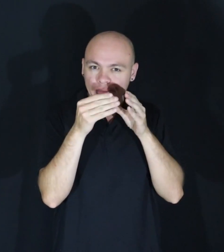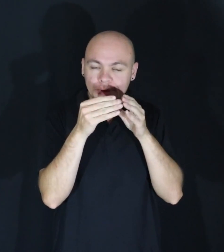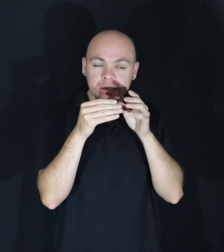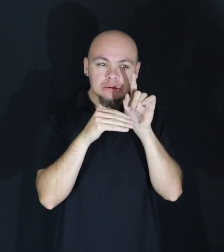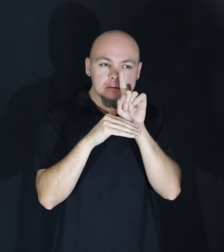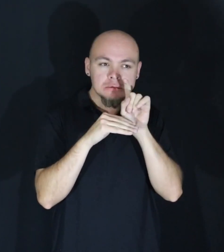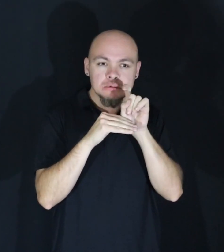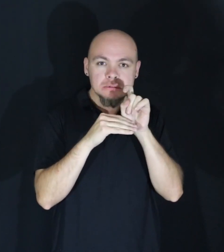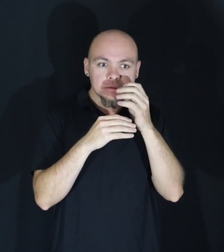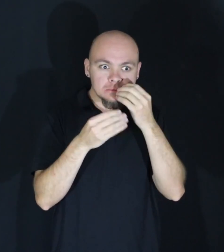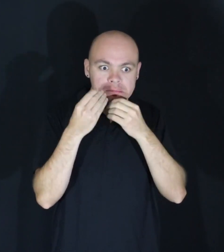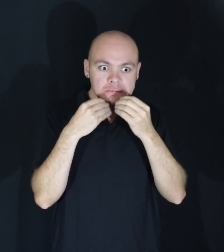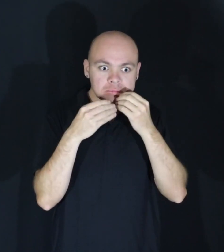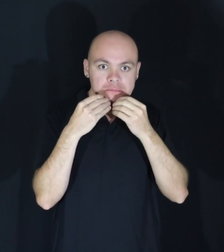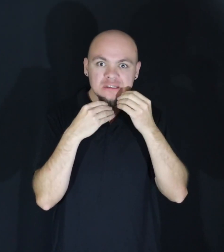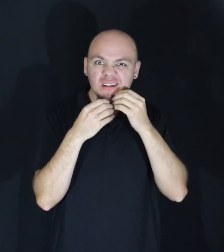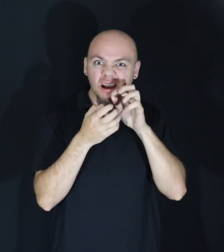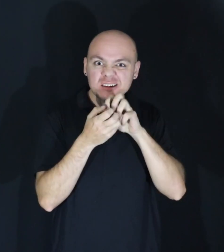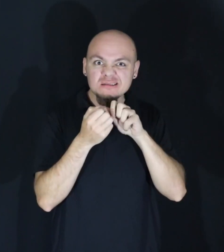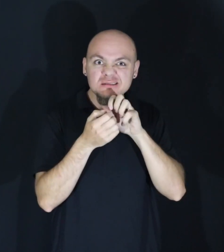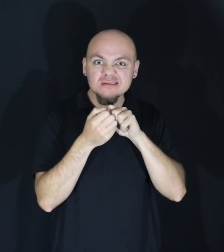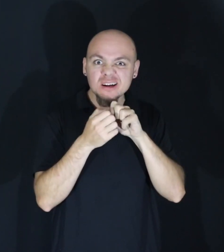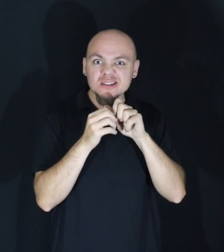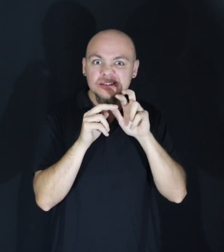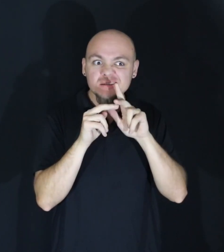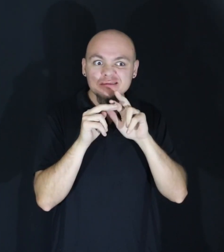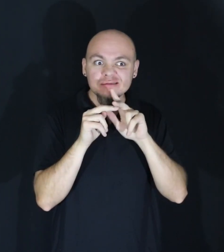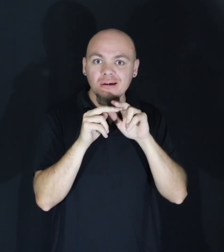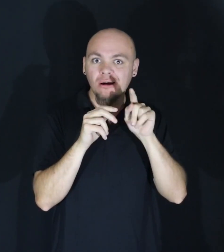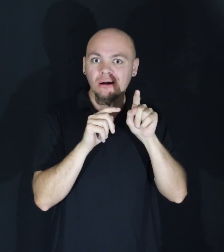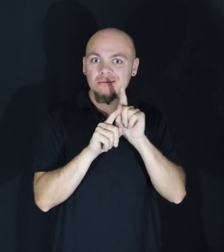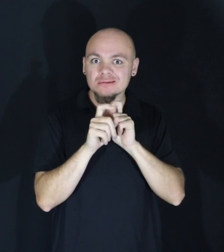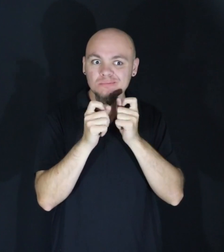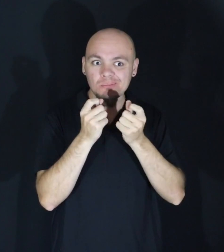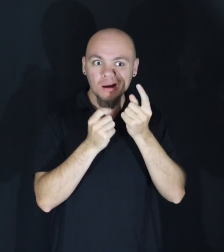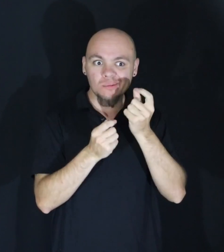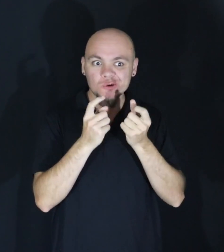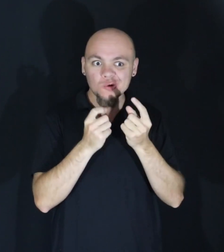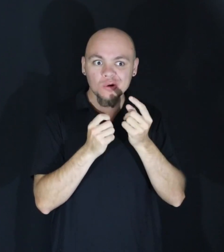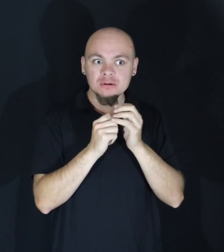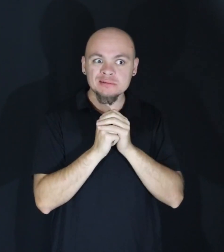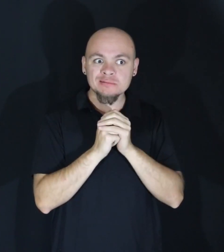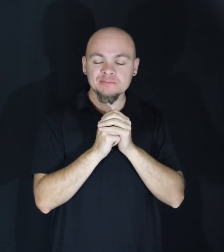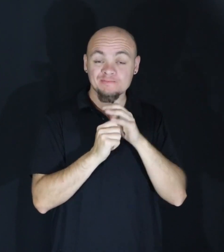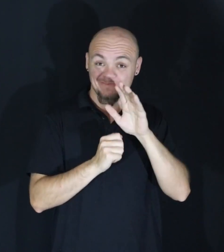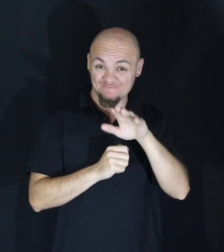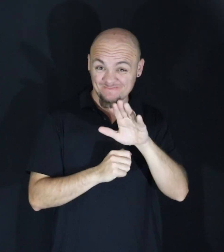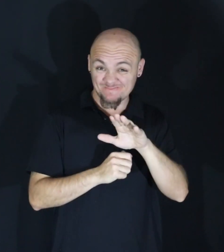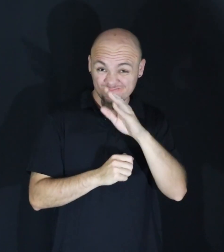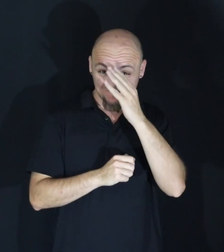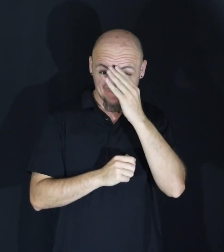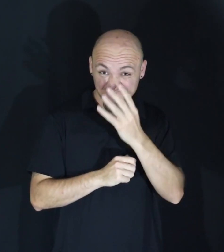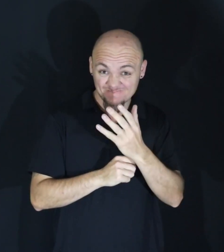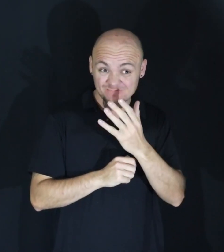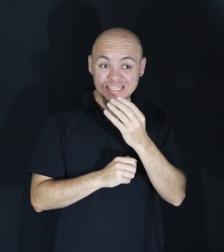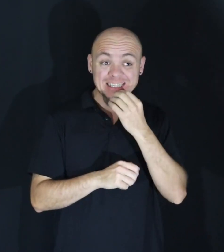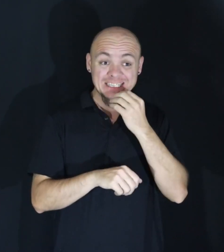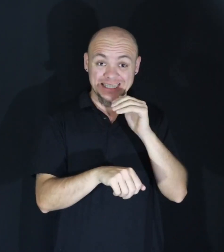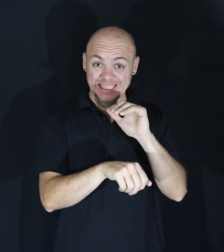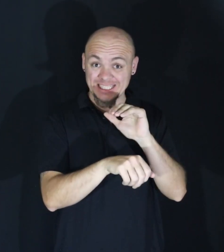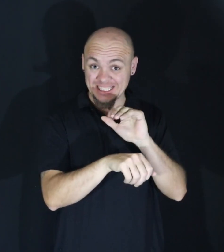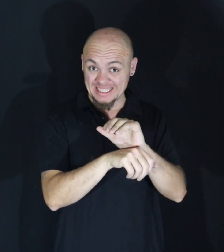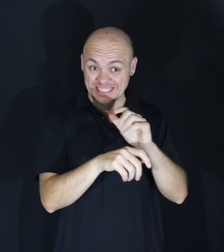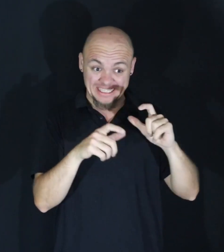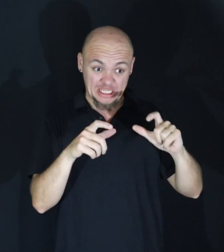and stuffing my face with crunchy, greasy, salty movie popcorn. Mind you, I just had dinner.